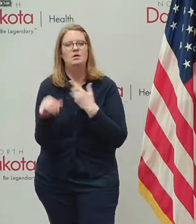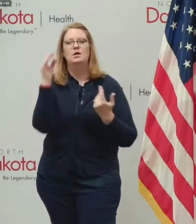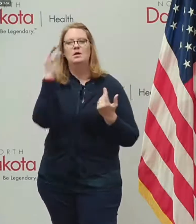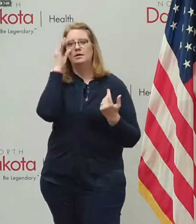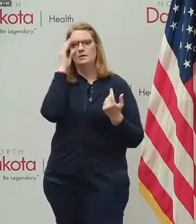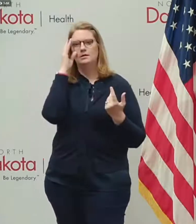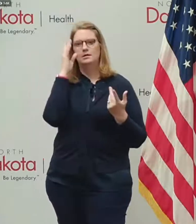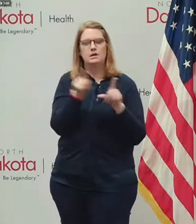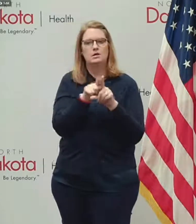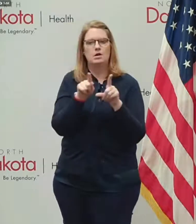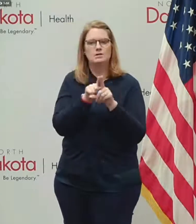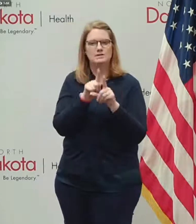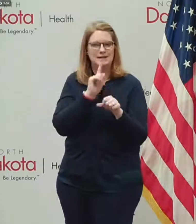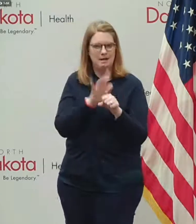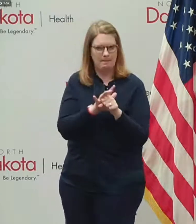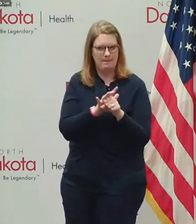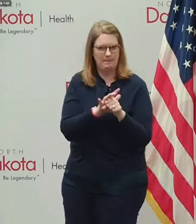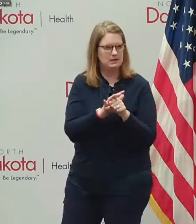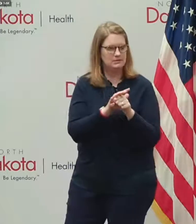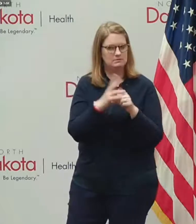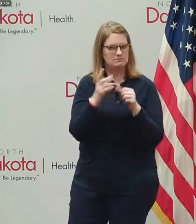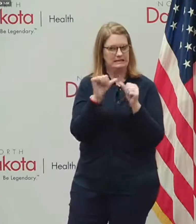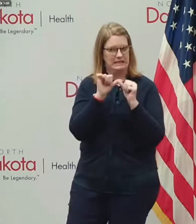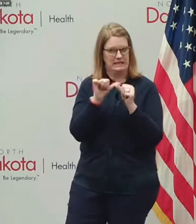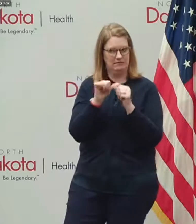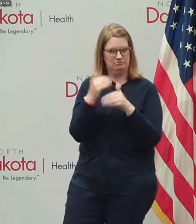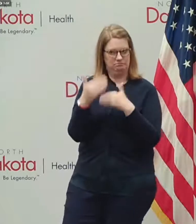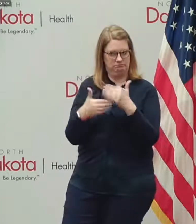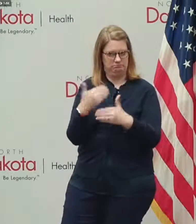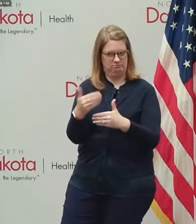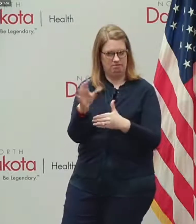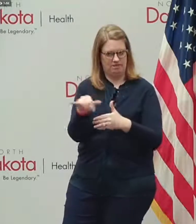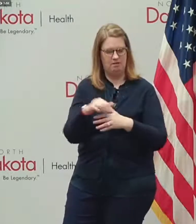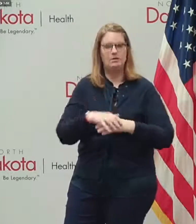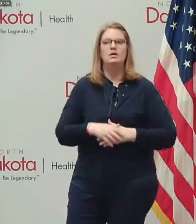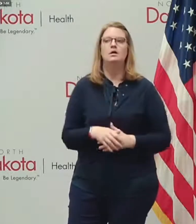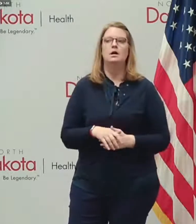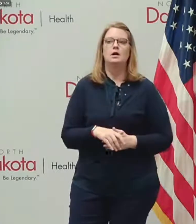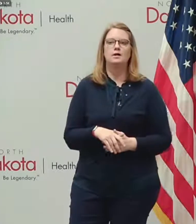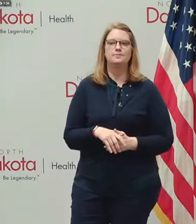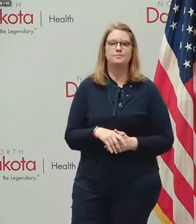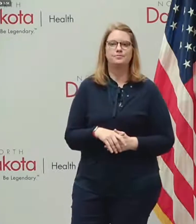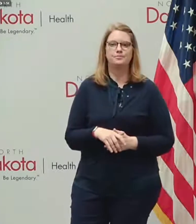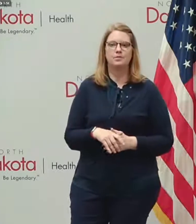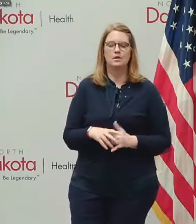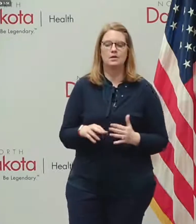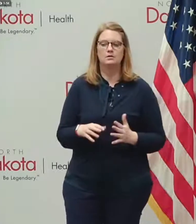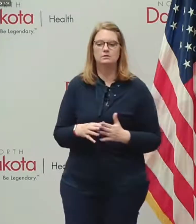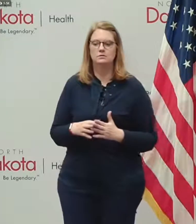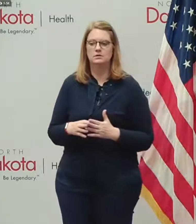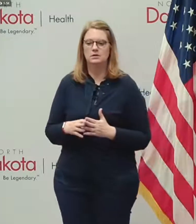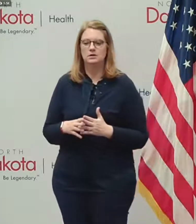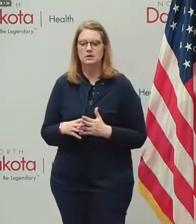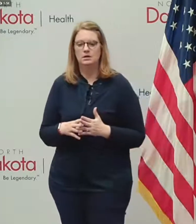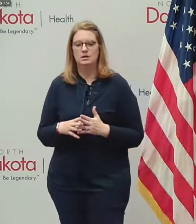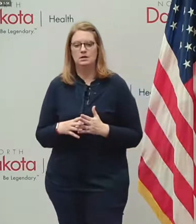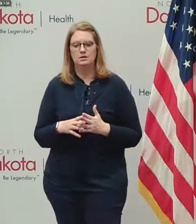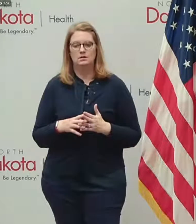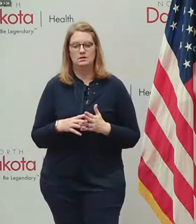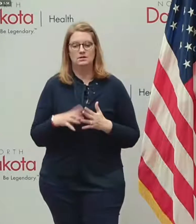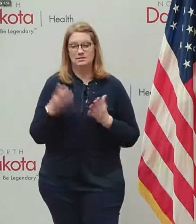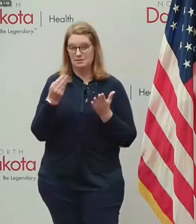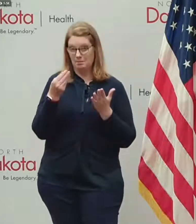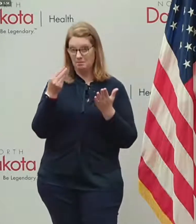the commitment is to keep moving forward with that. And it wasn't a function of dollars per